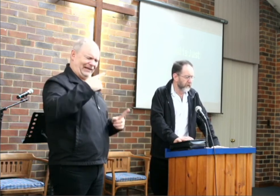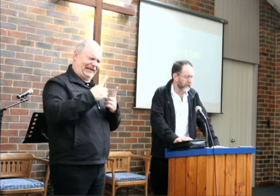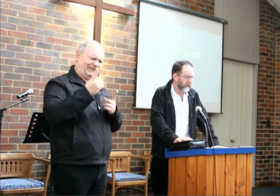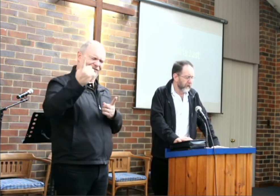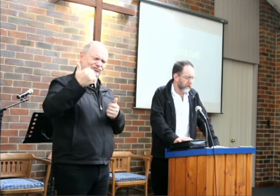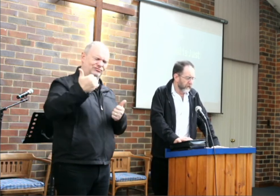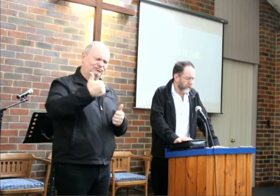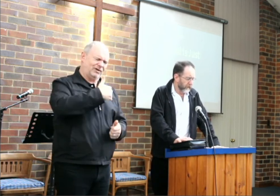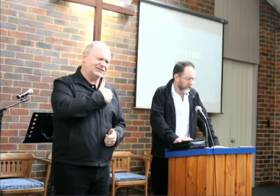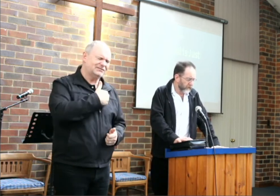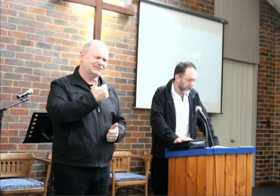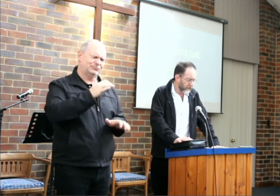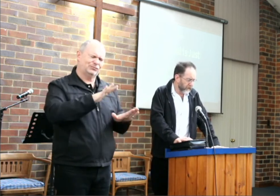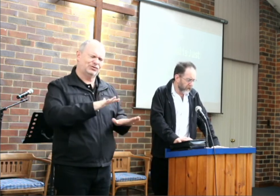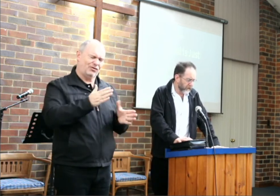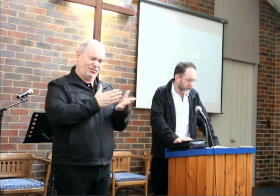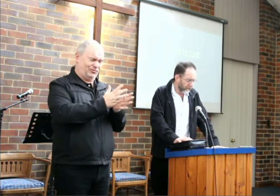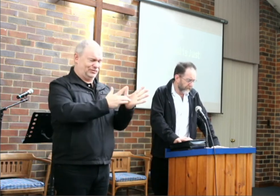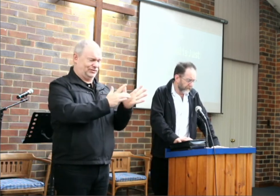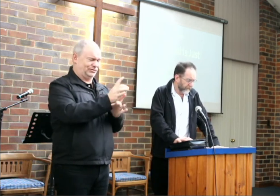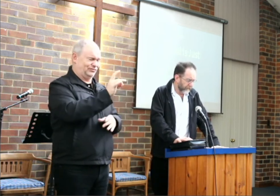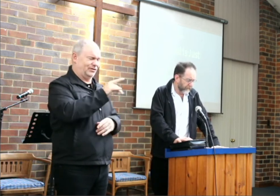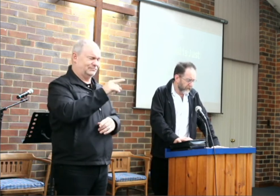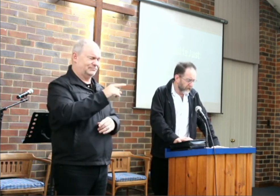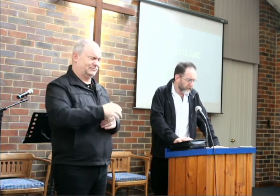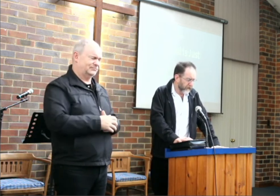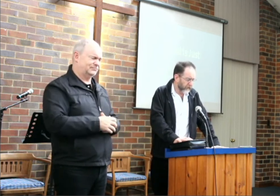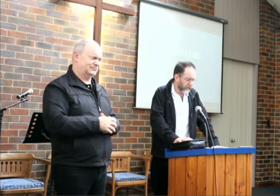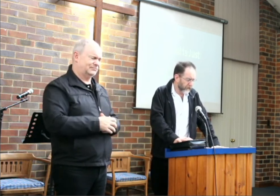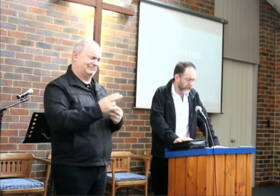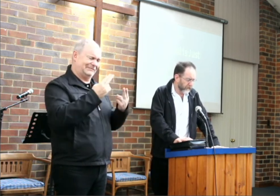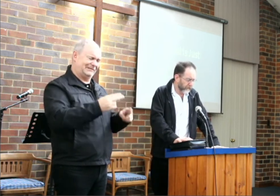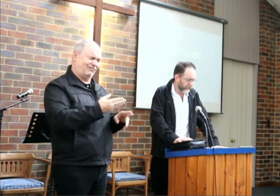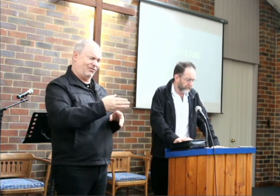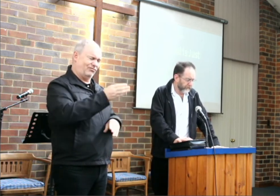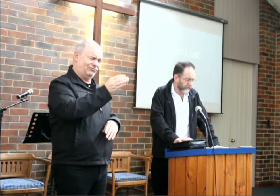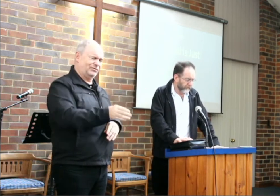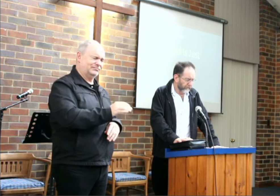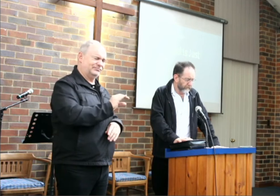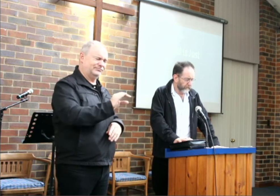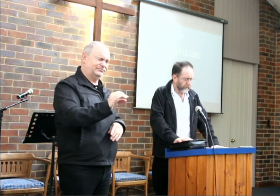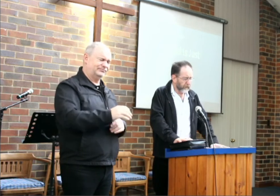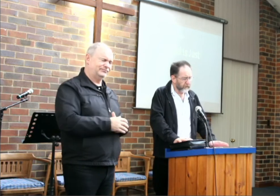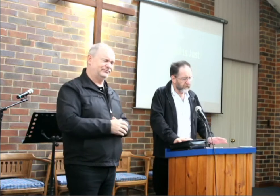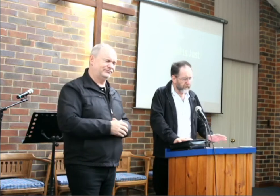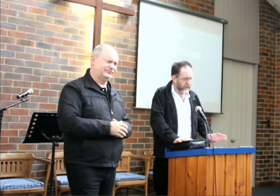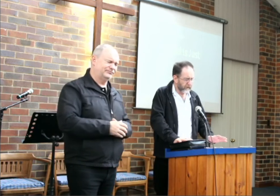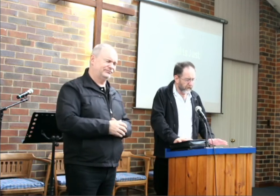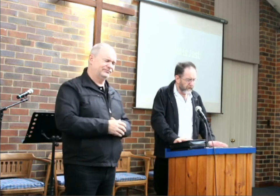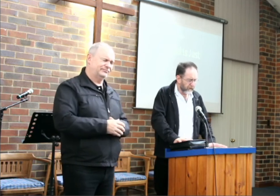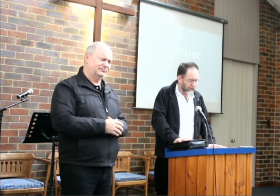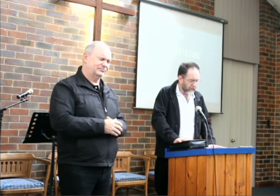grace. In Jesus Christ, his death on the cross, where we see